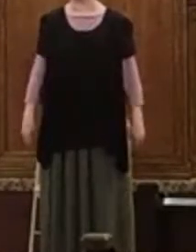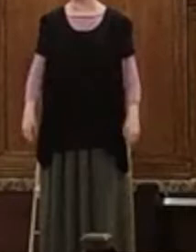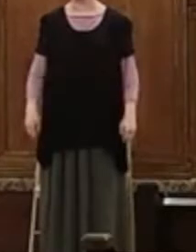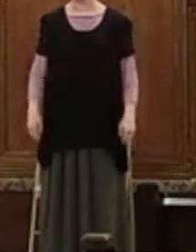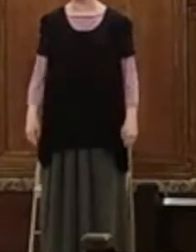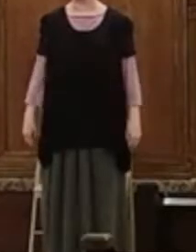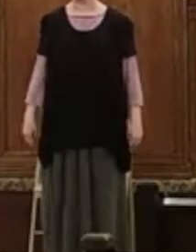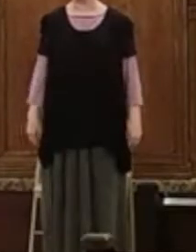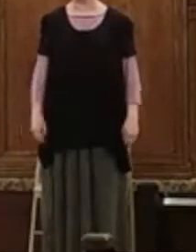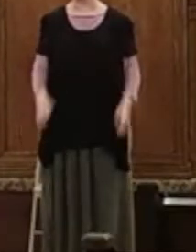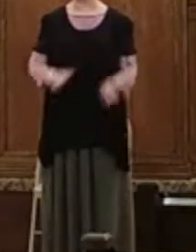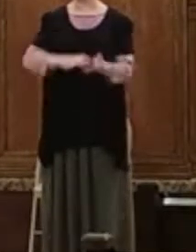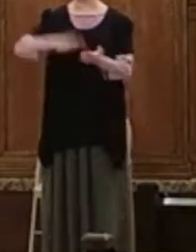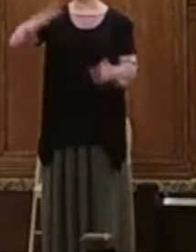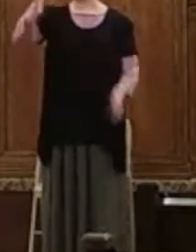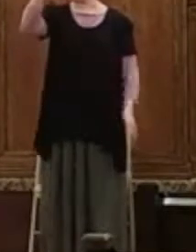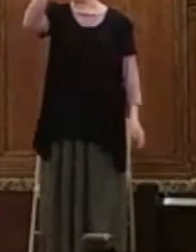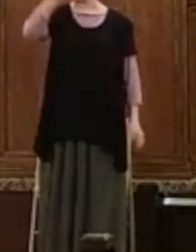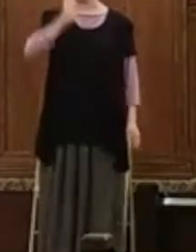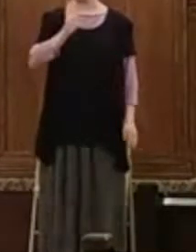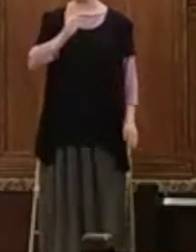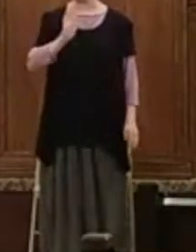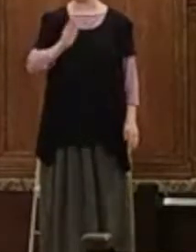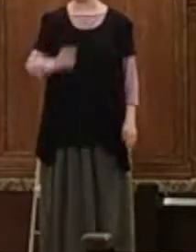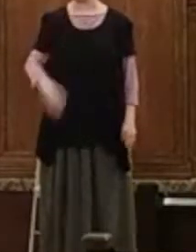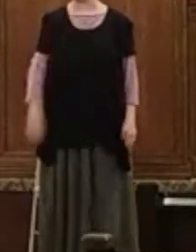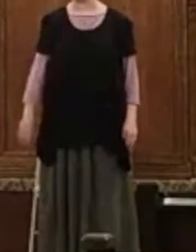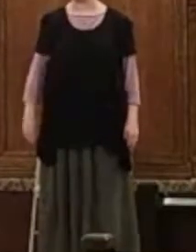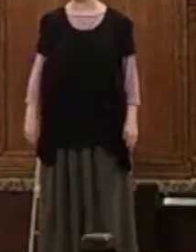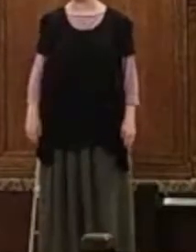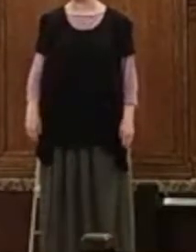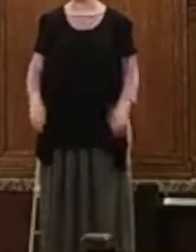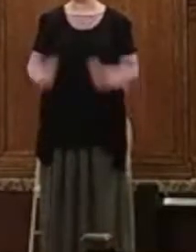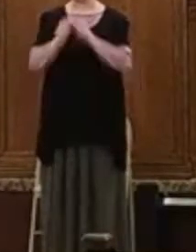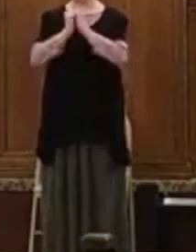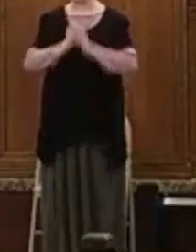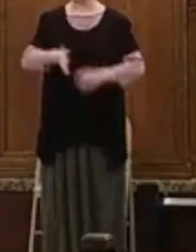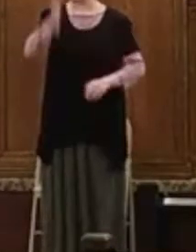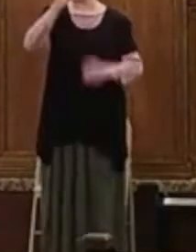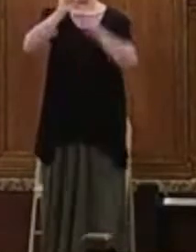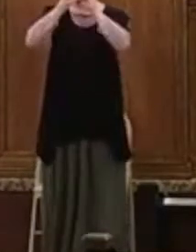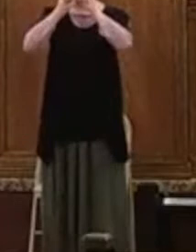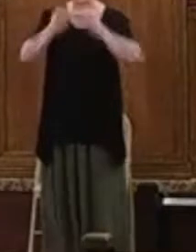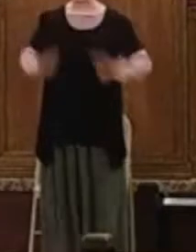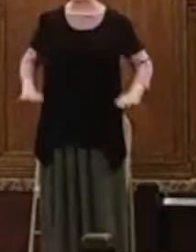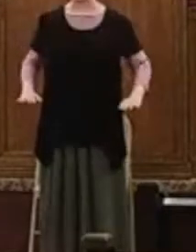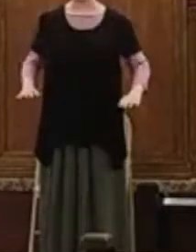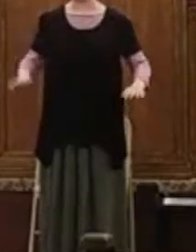Glory to God. Hallelujah. Amen. God bless you.